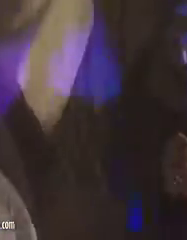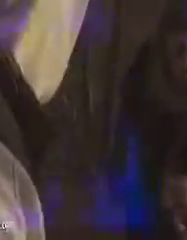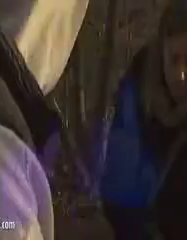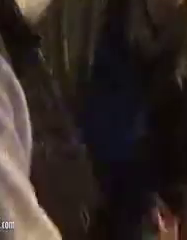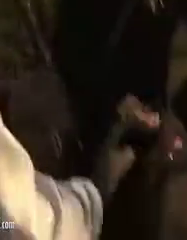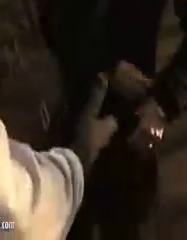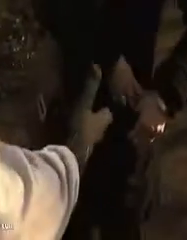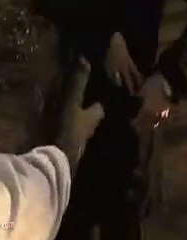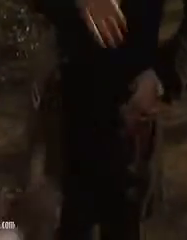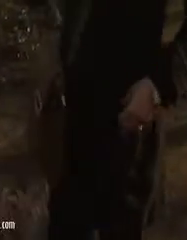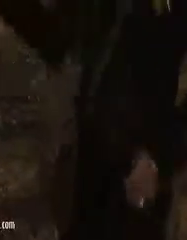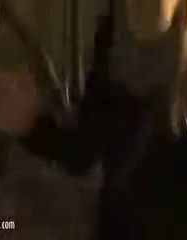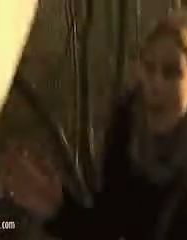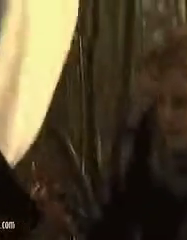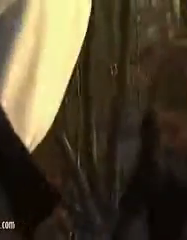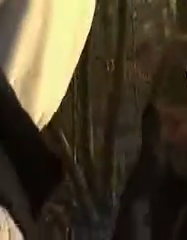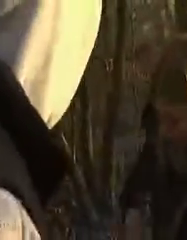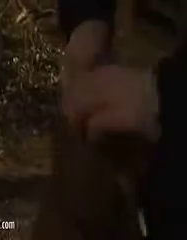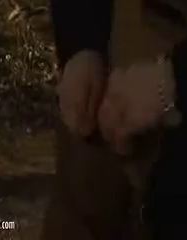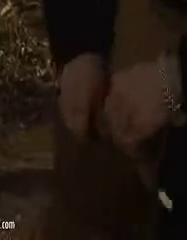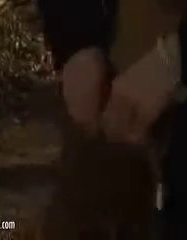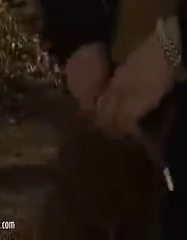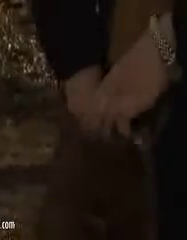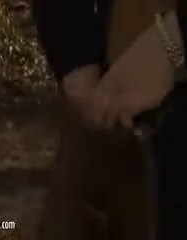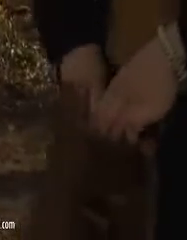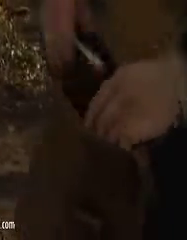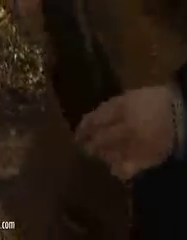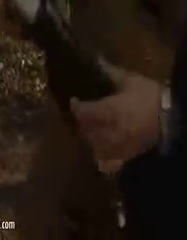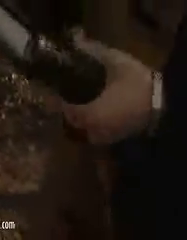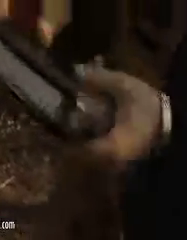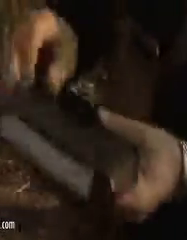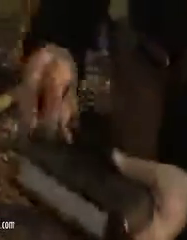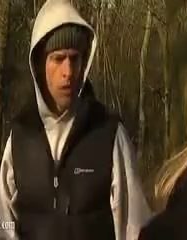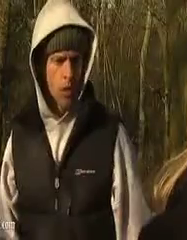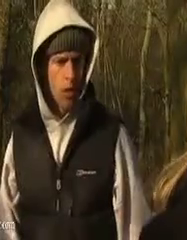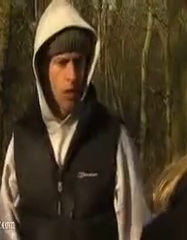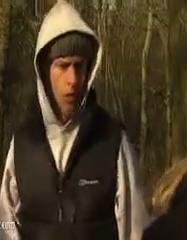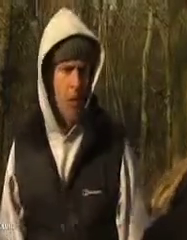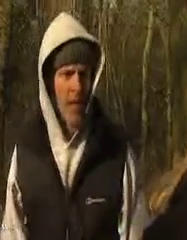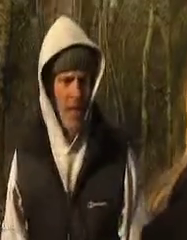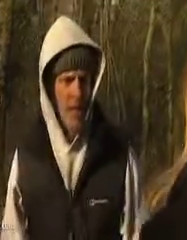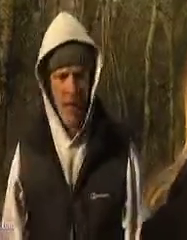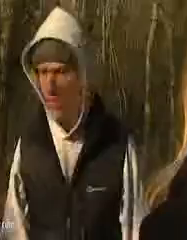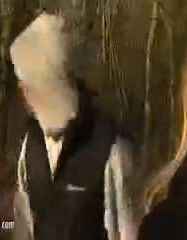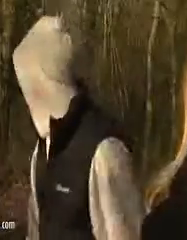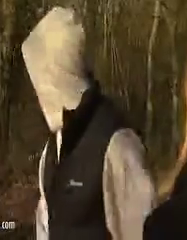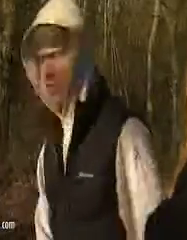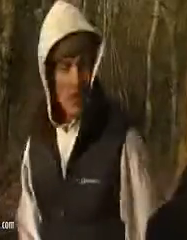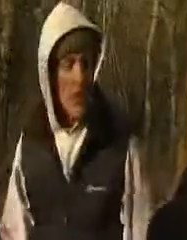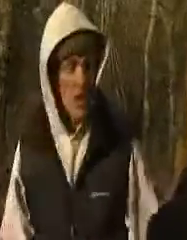you doing, you deaf? Give me your stuff. I don't have time for this. I've got childcare problems and I'm late for a meeting. Please, just give me your